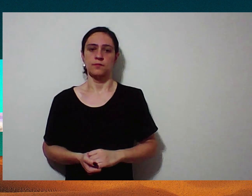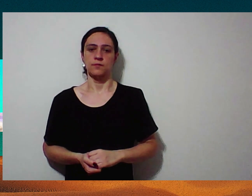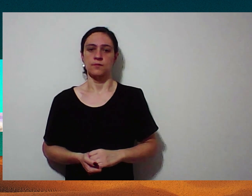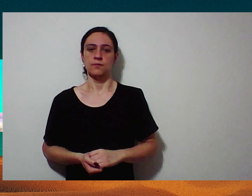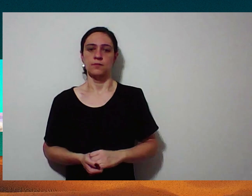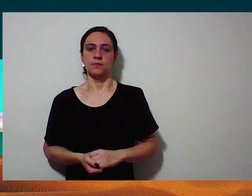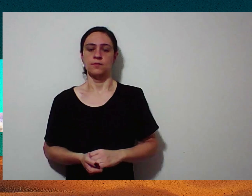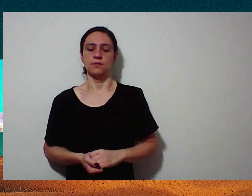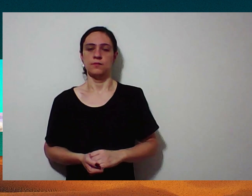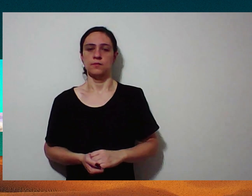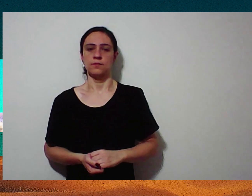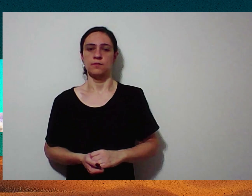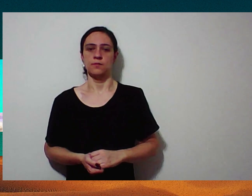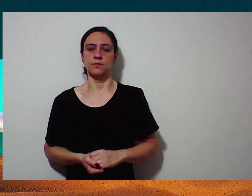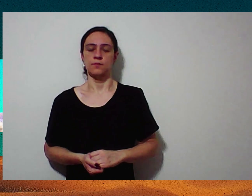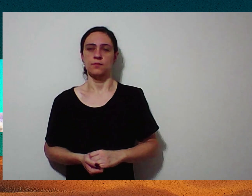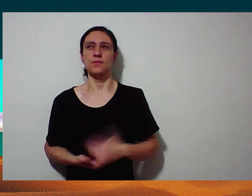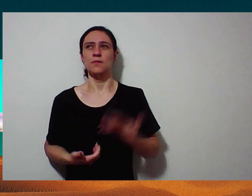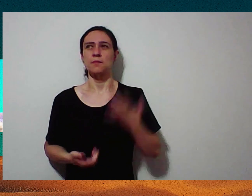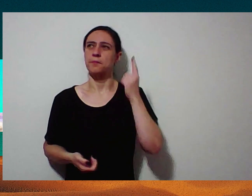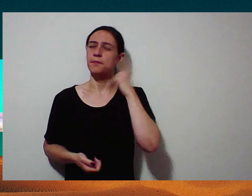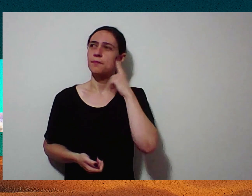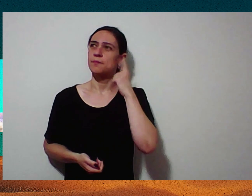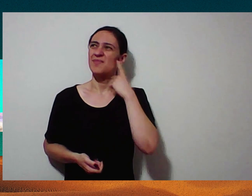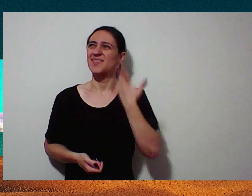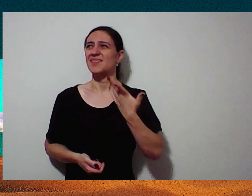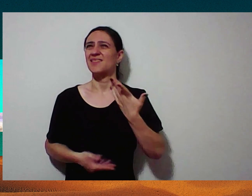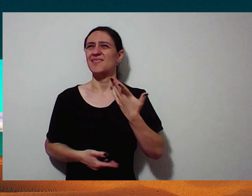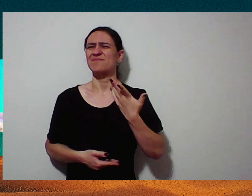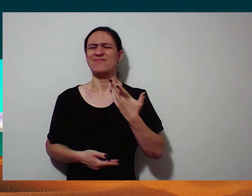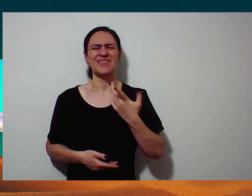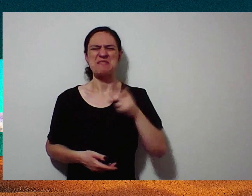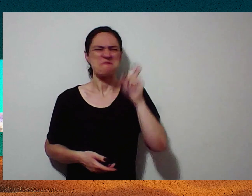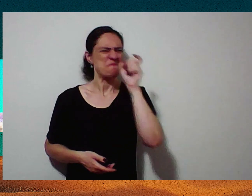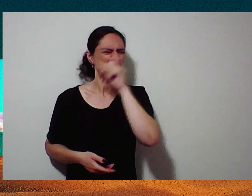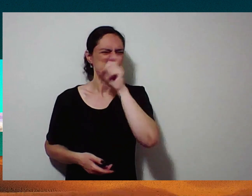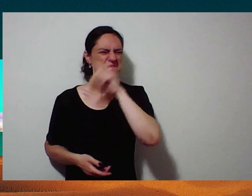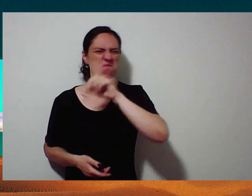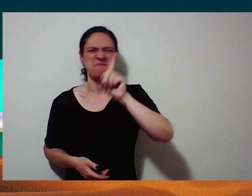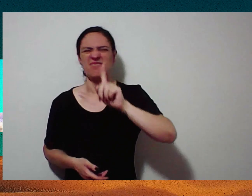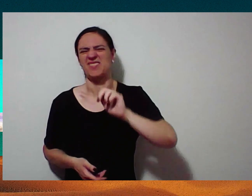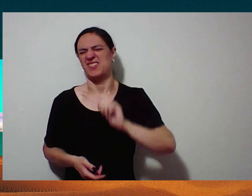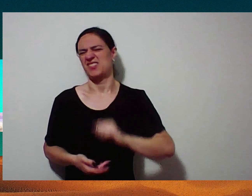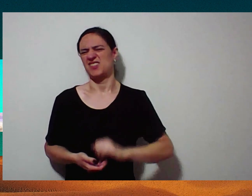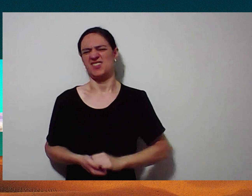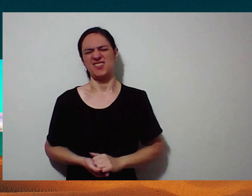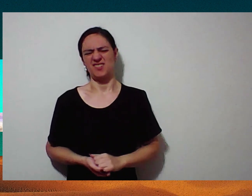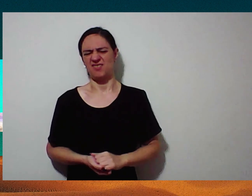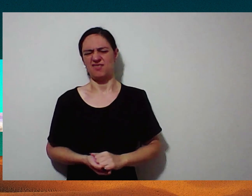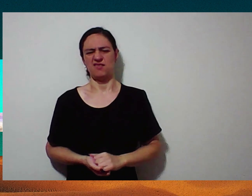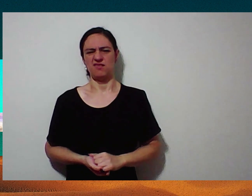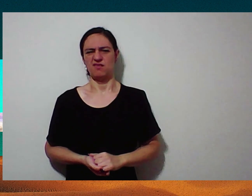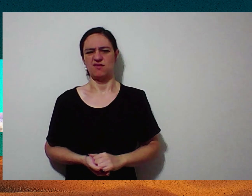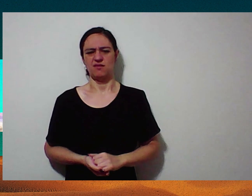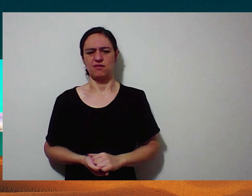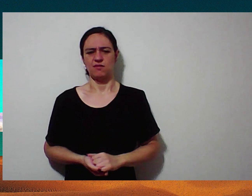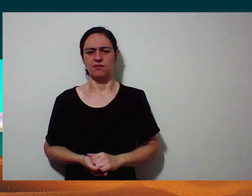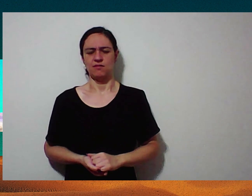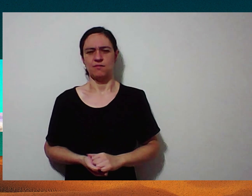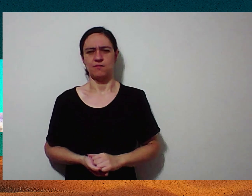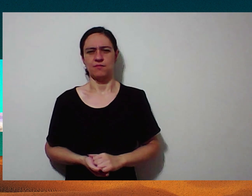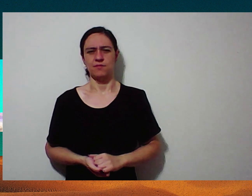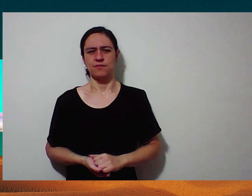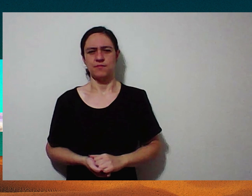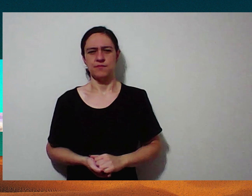dizer, Pedro está inventando isso. Oh, you would say, Brother Pedro is making up all of that. Dá uma olhada